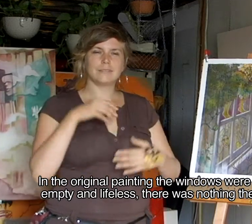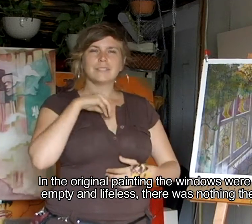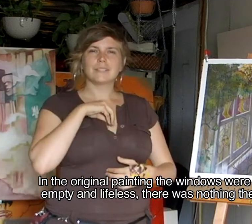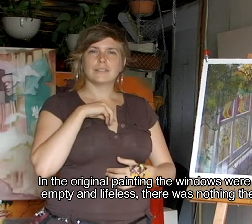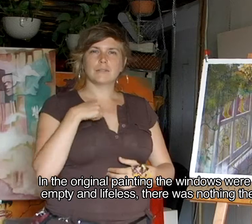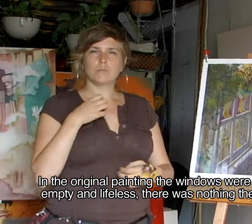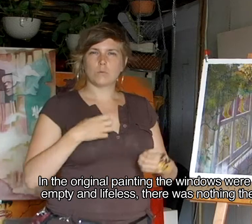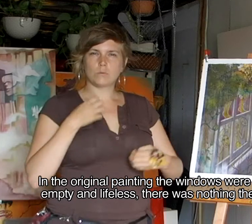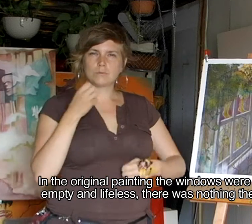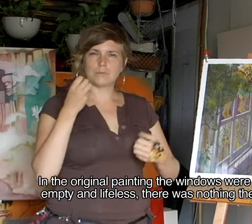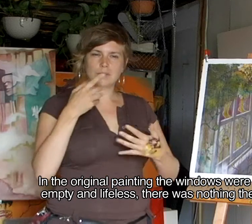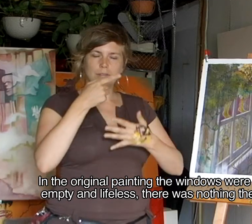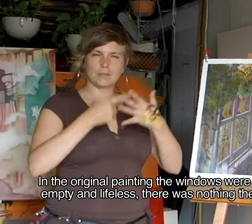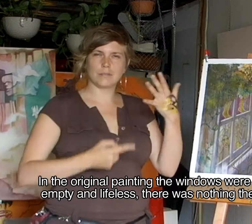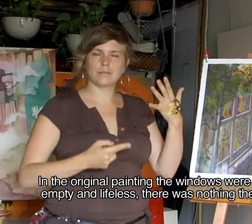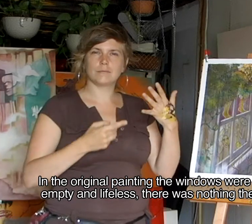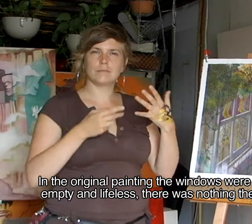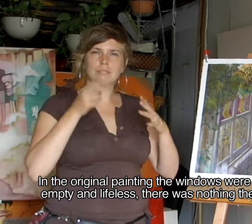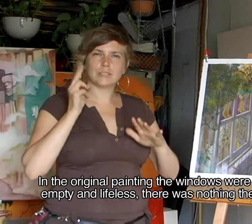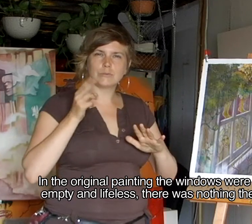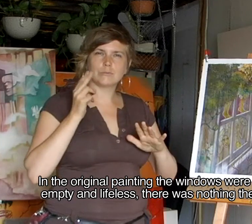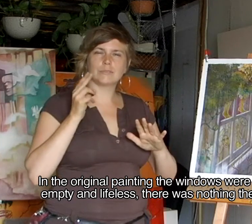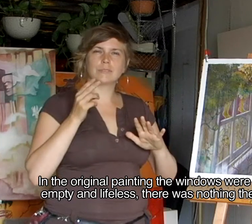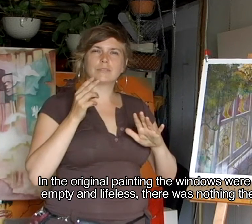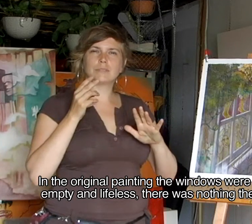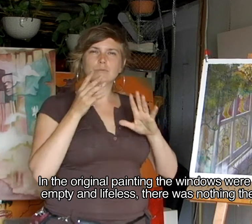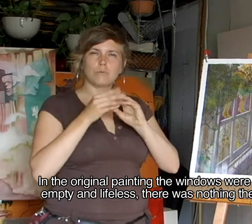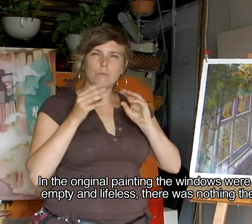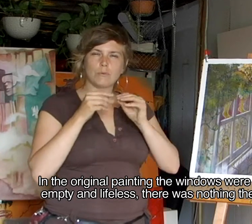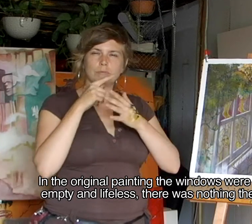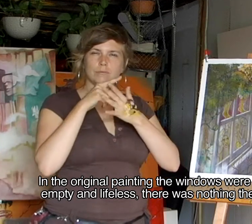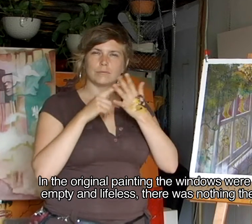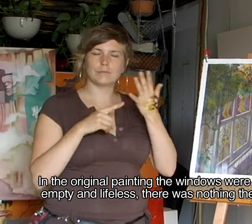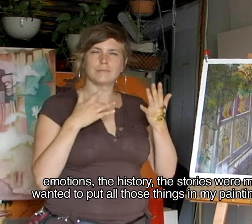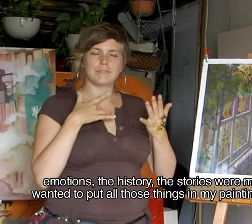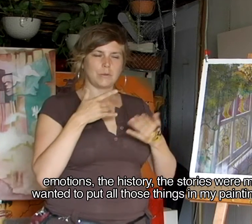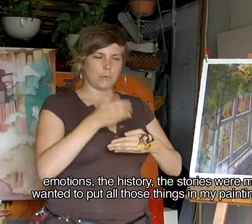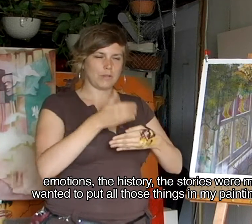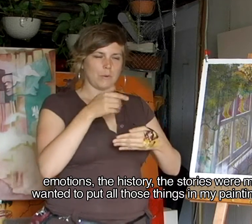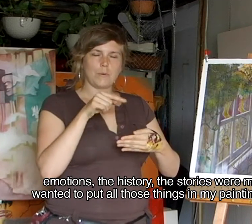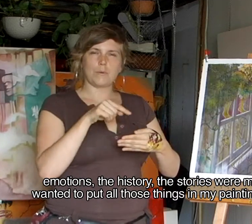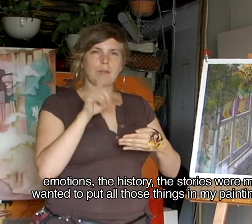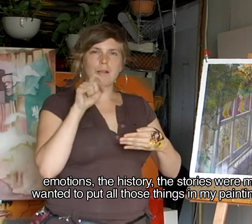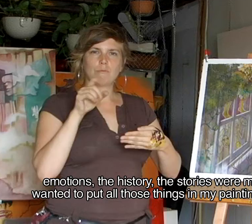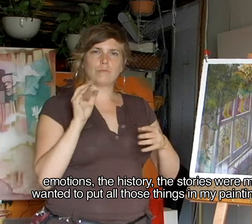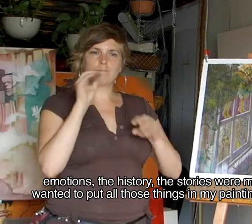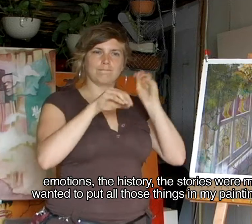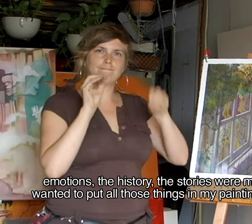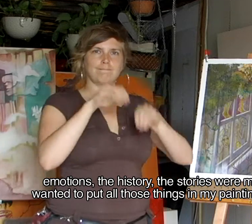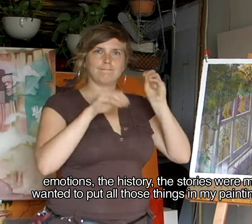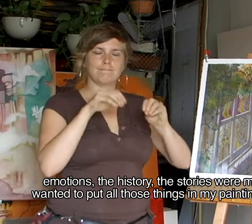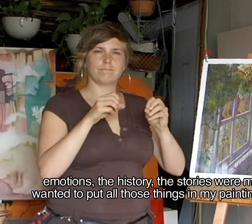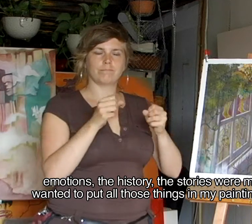deaf person and a woman. I experience both perspectives, the outside